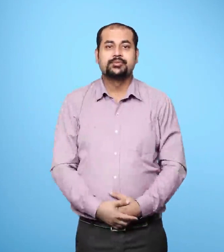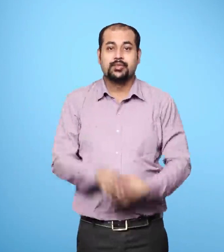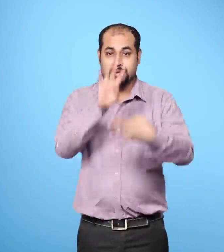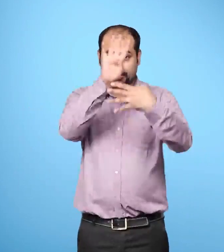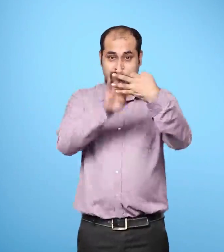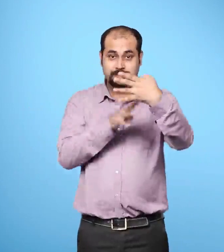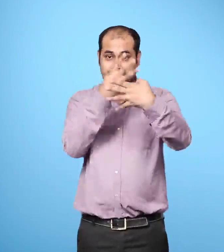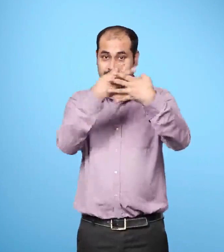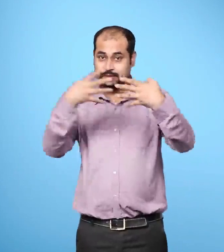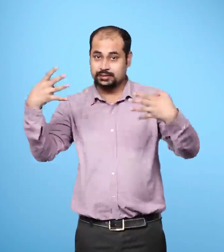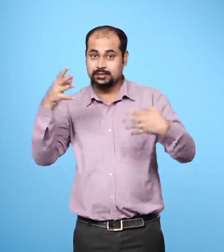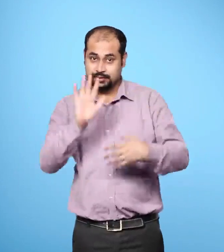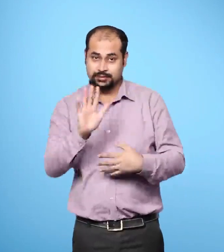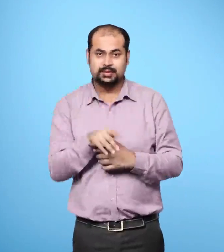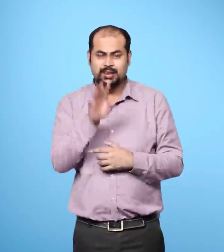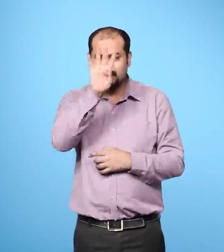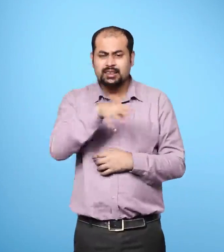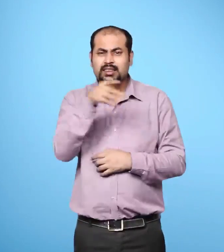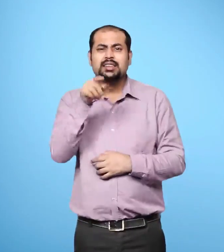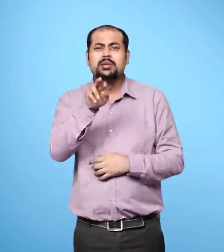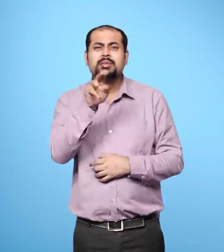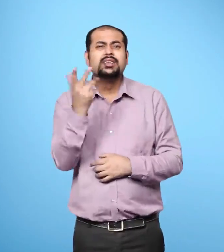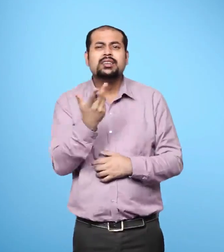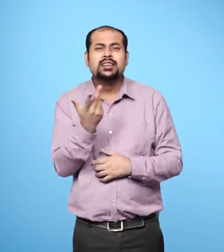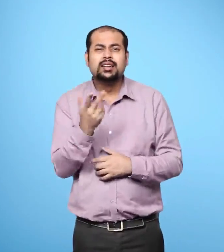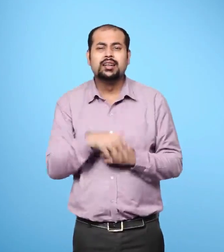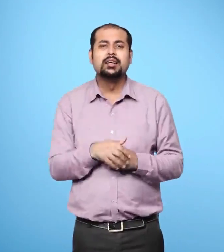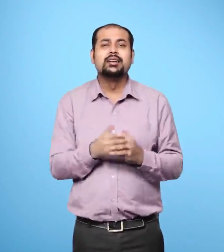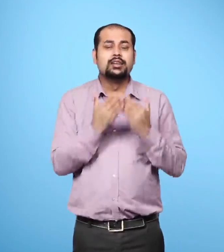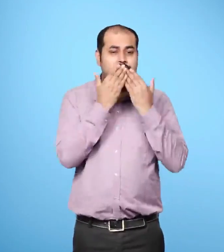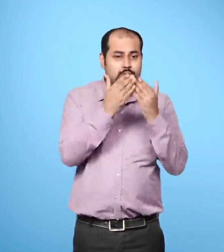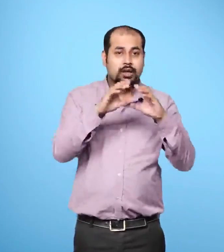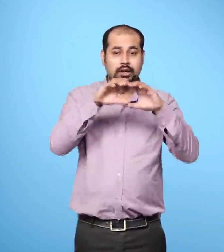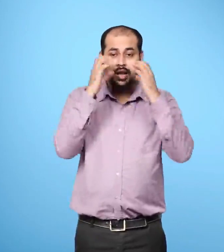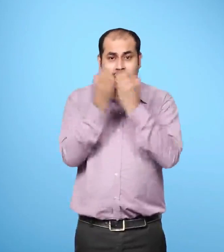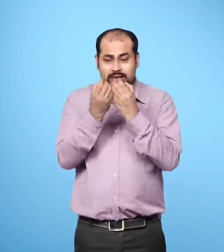There is a table in the center of the circle with 5 rows and 2 columns.